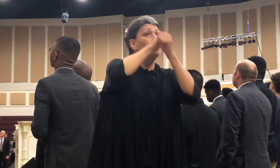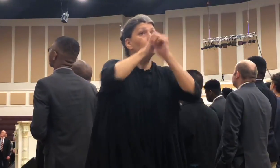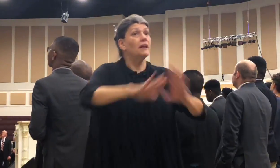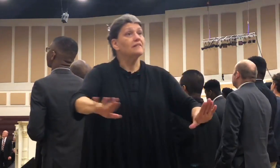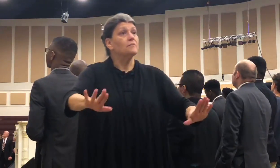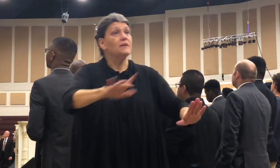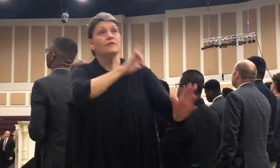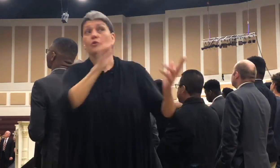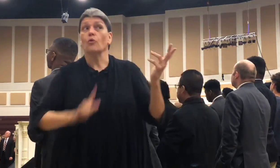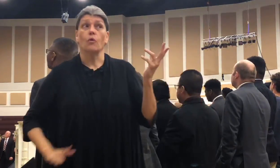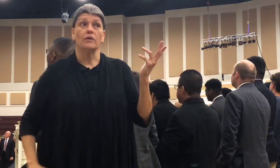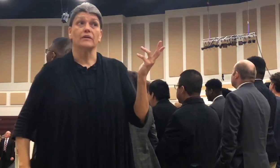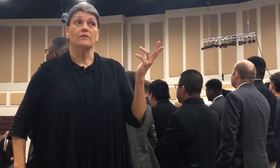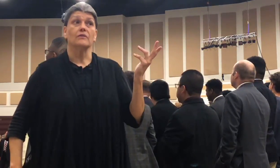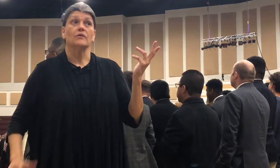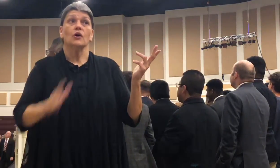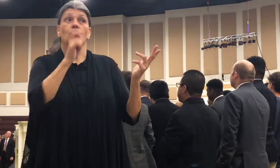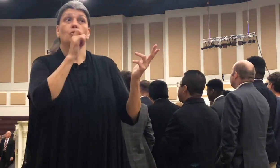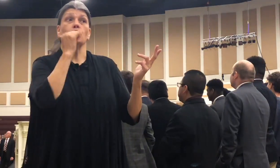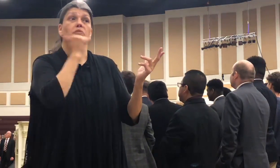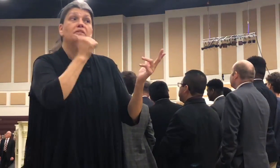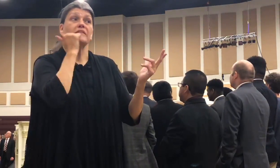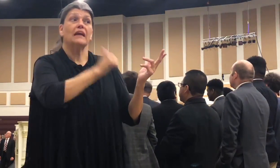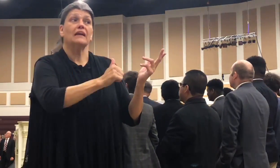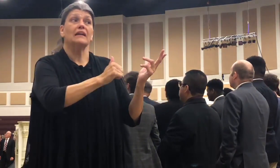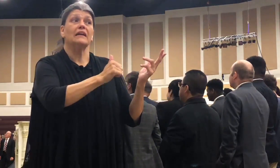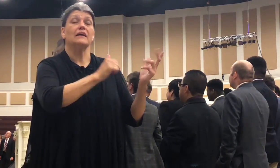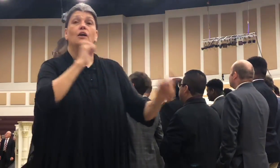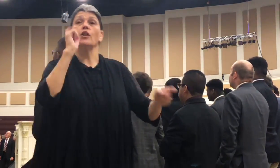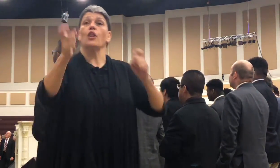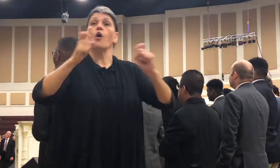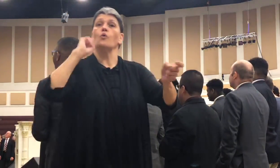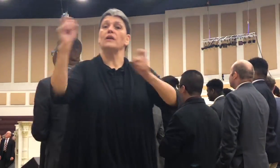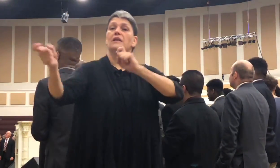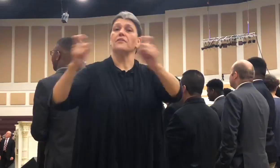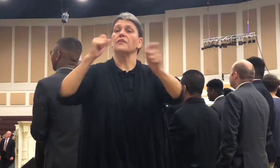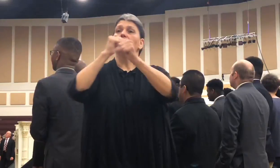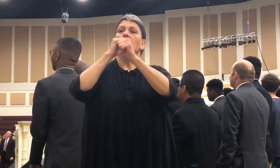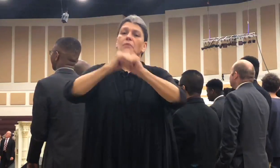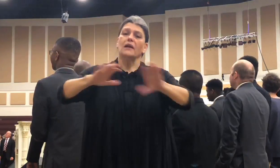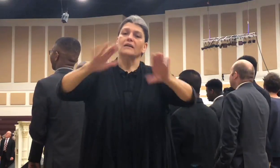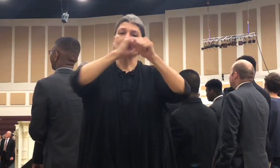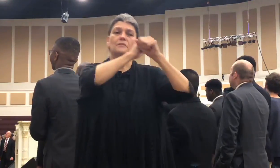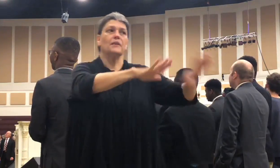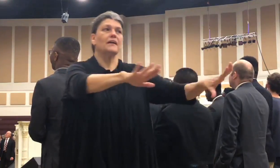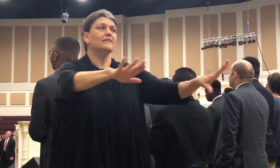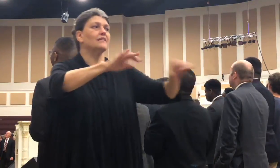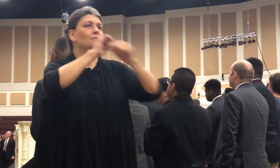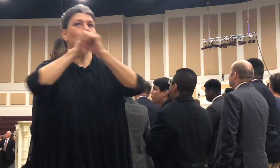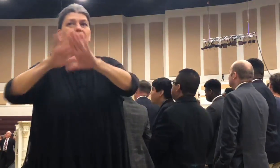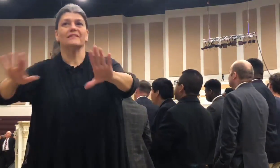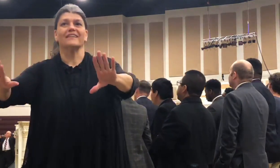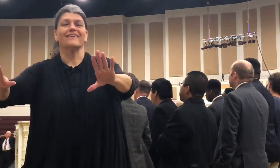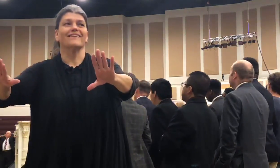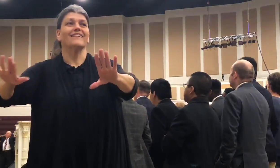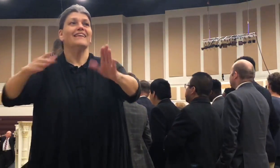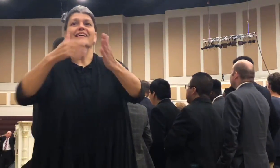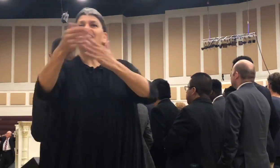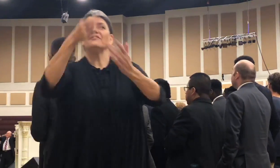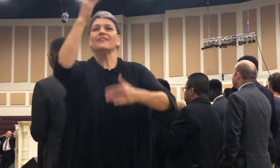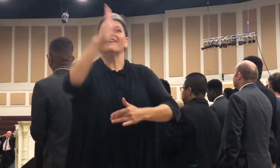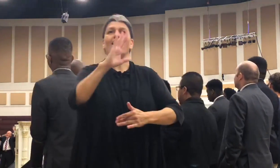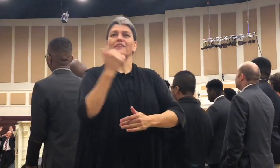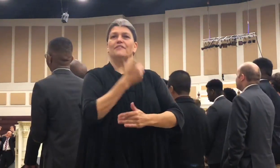Blessed be the Lord, who daily loadeth us with benefits. Even the God of